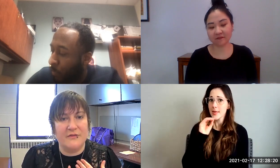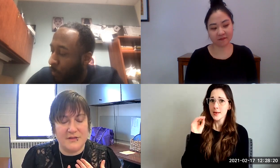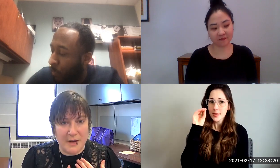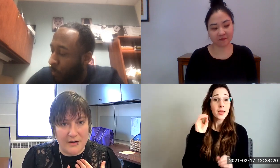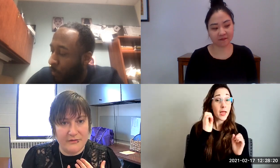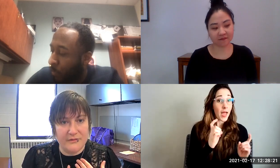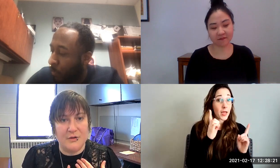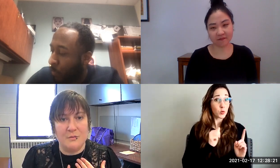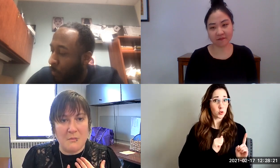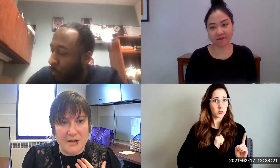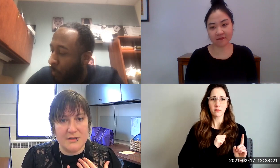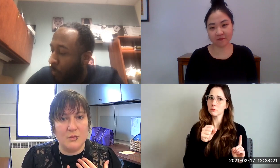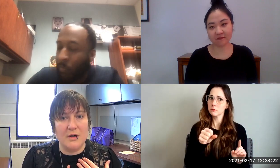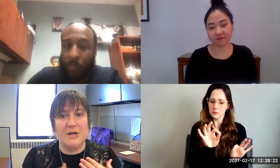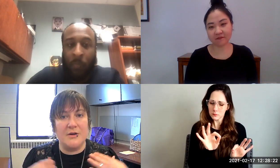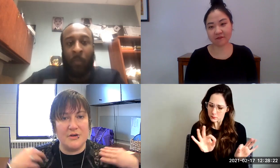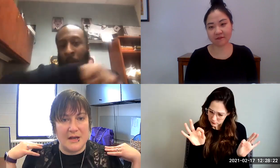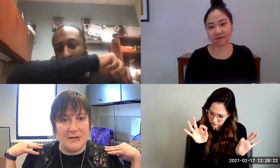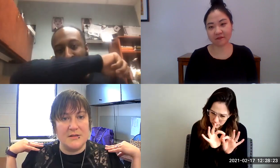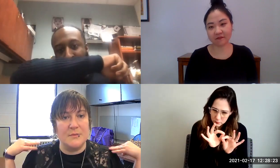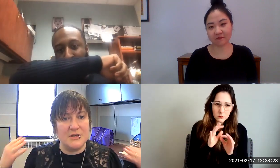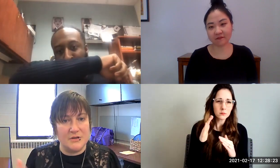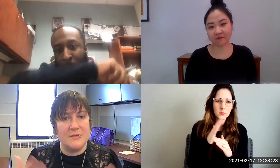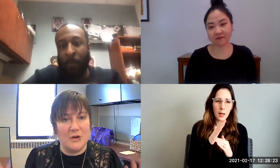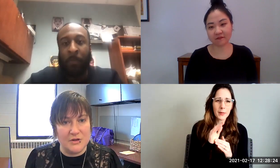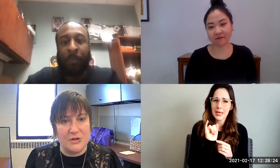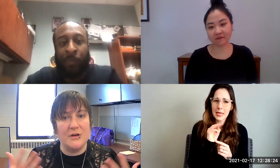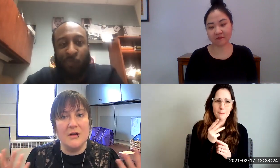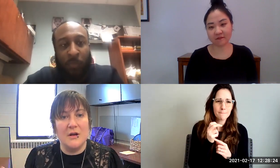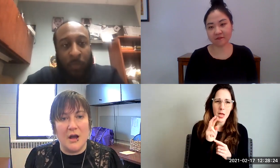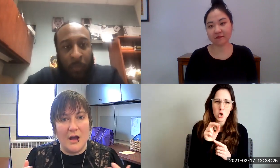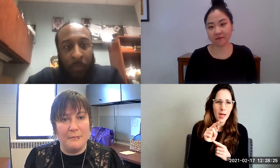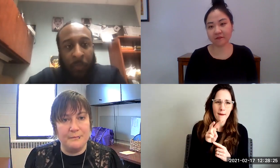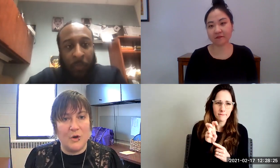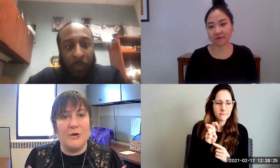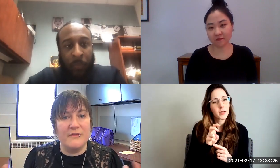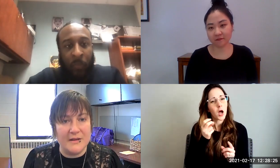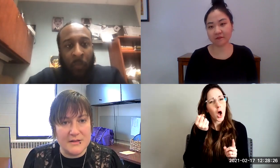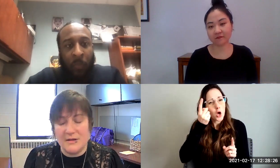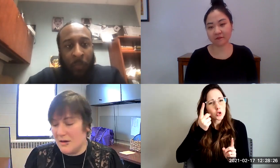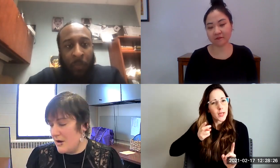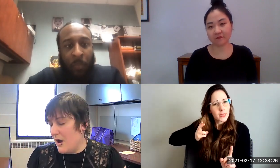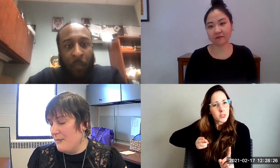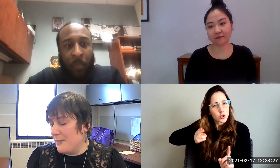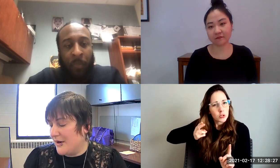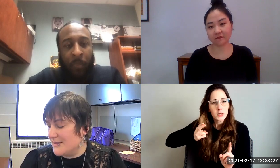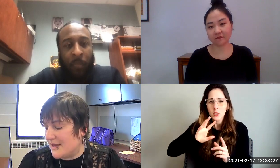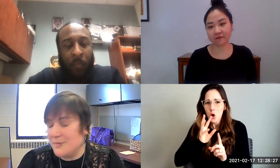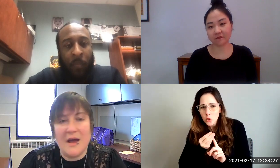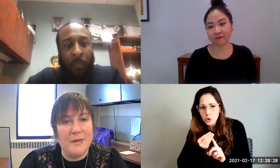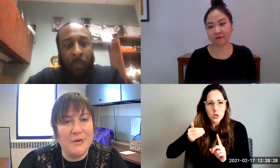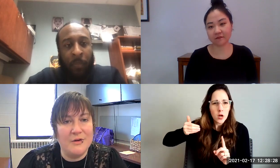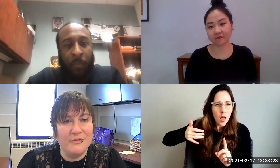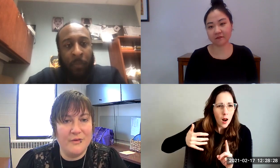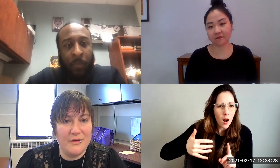educating yourself is imperative. You must work to understand some history, some culture, current events. But at the